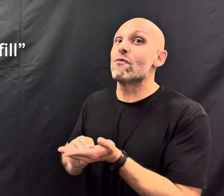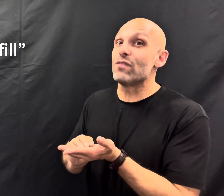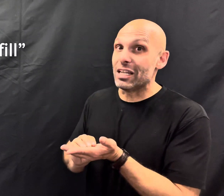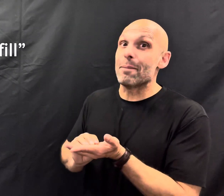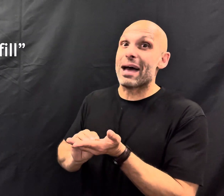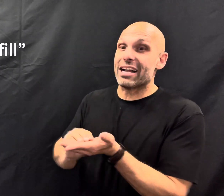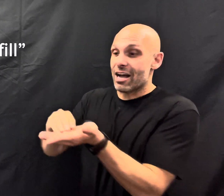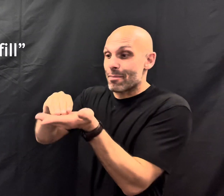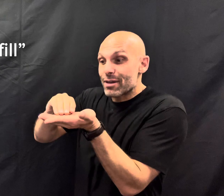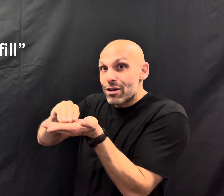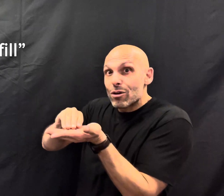Fill it back up.